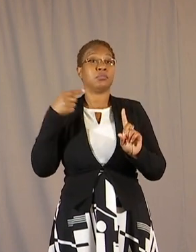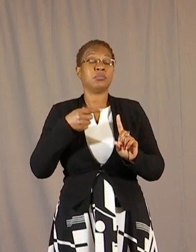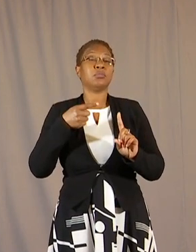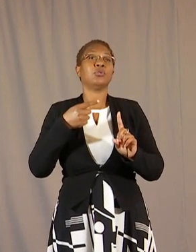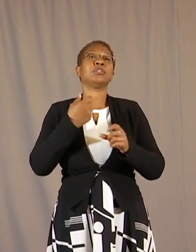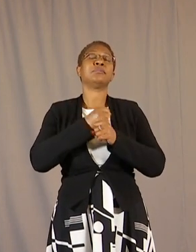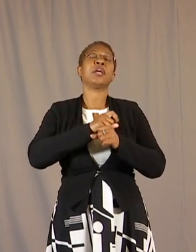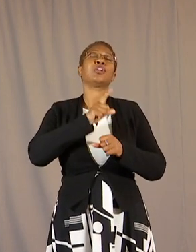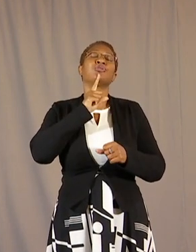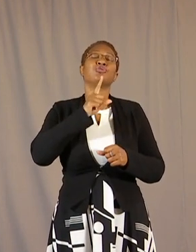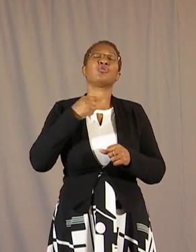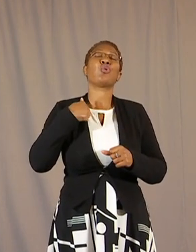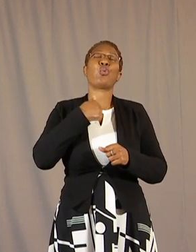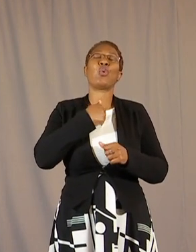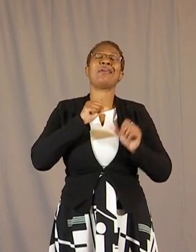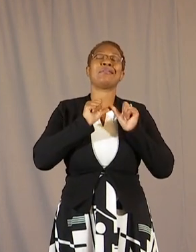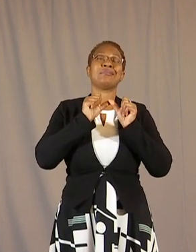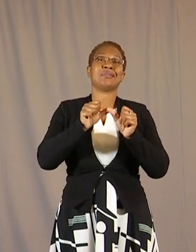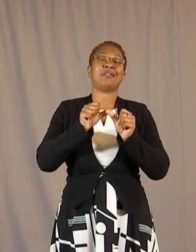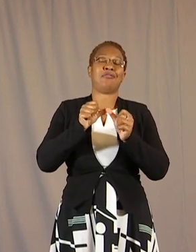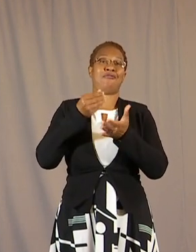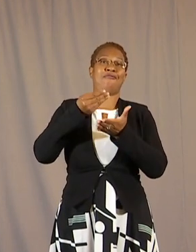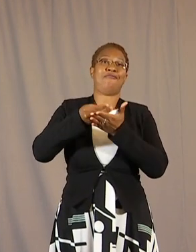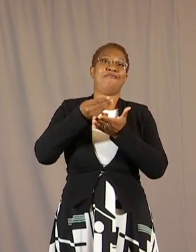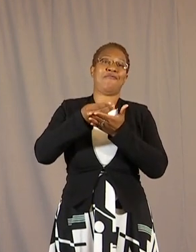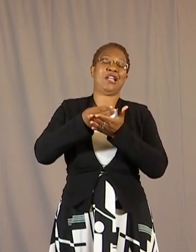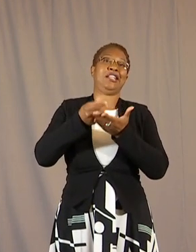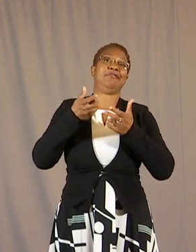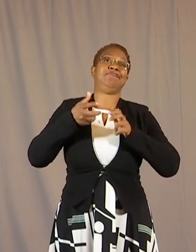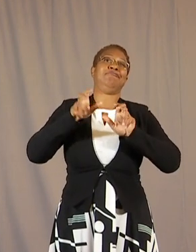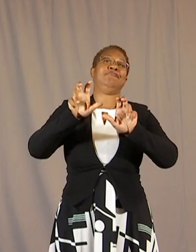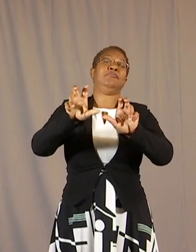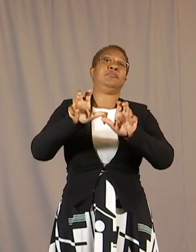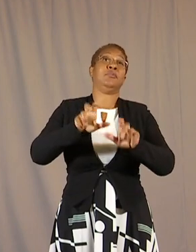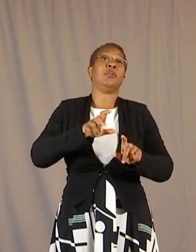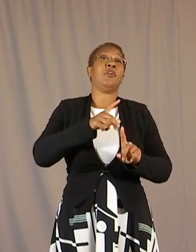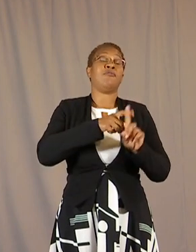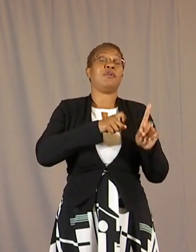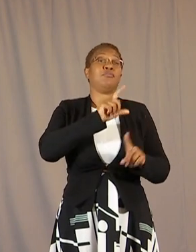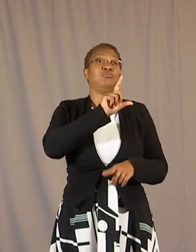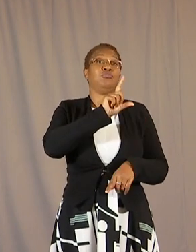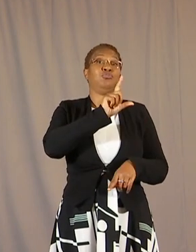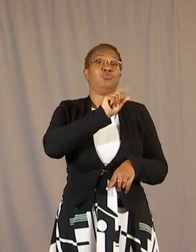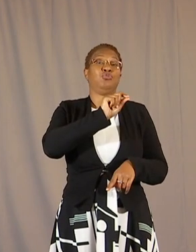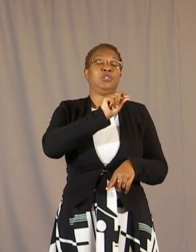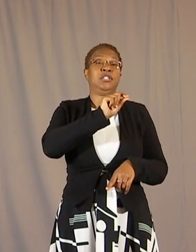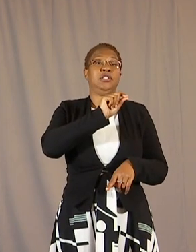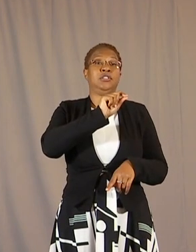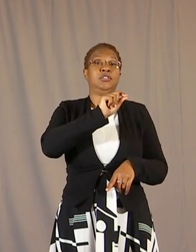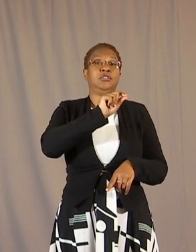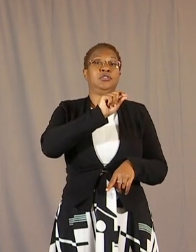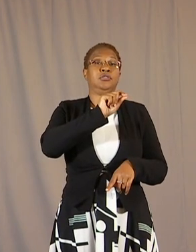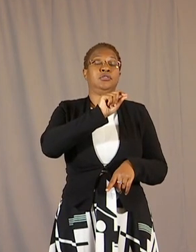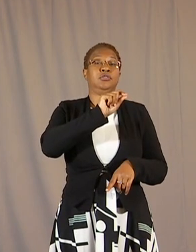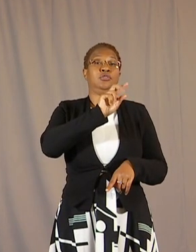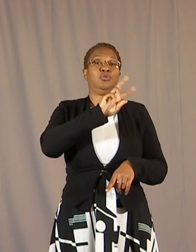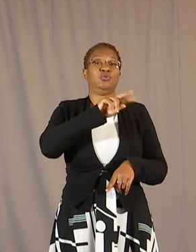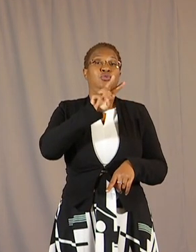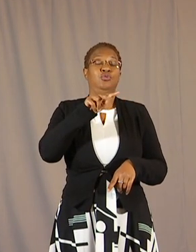continue to support and expand the services in 22 health neighborhood health